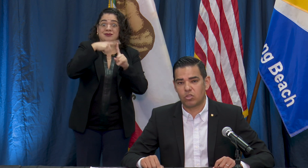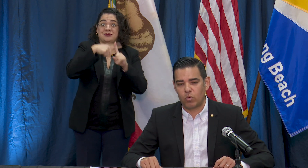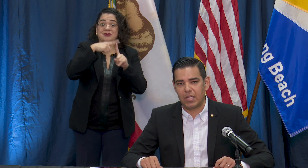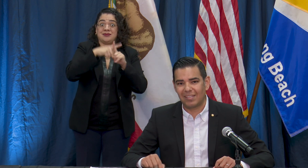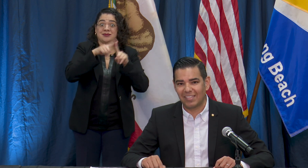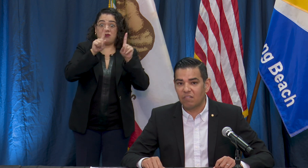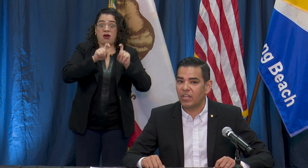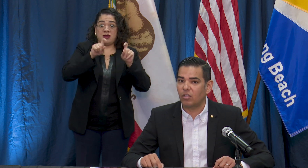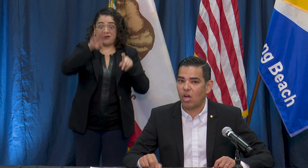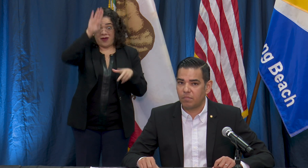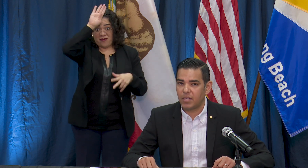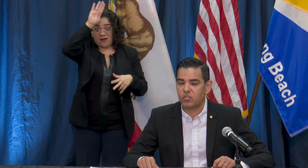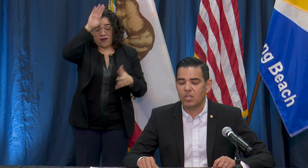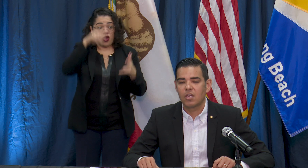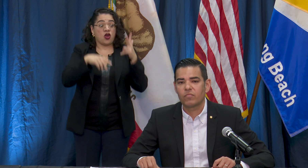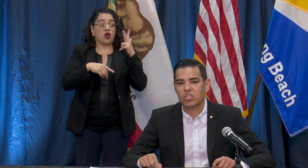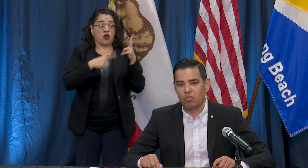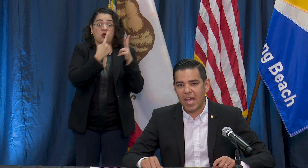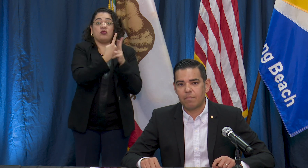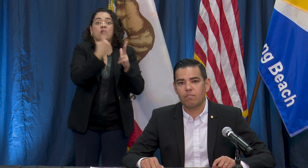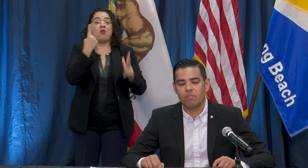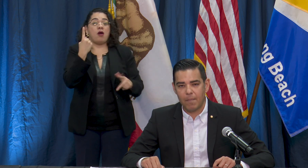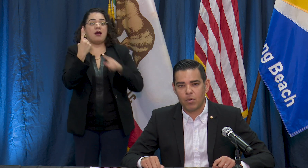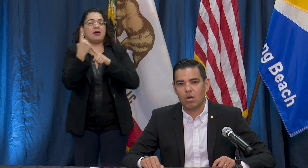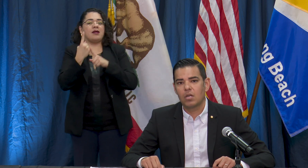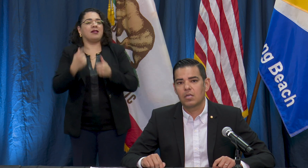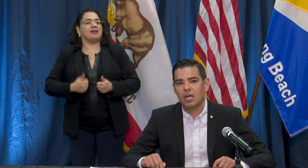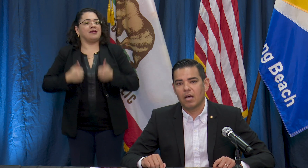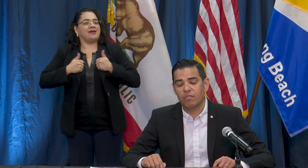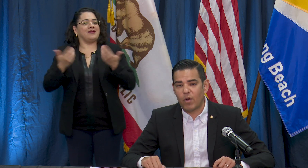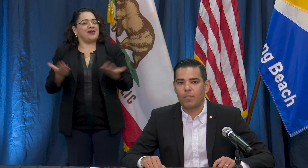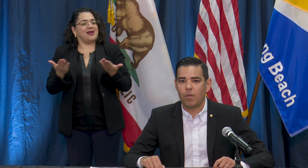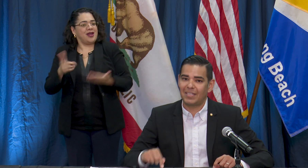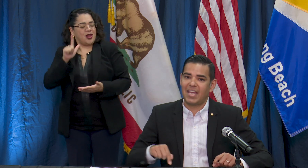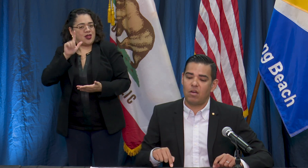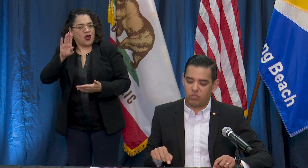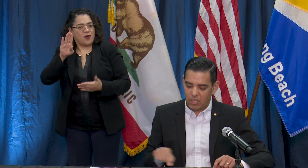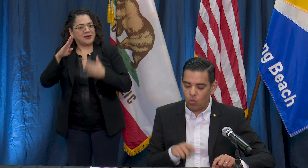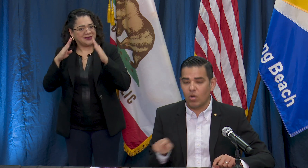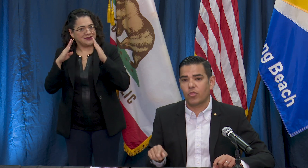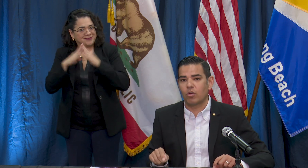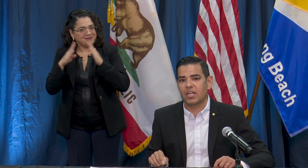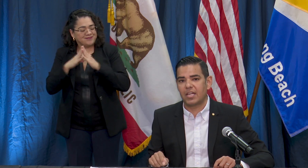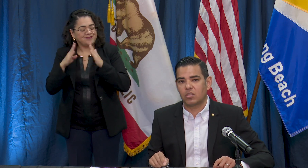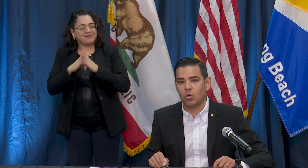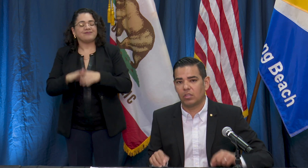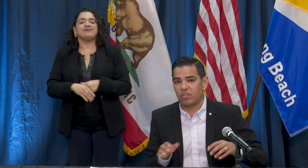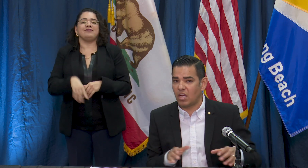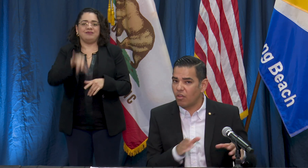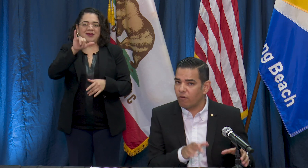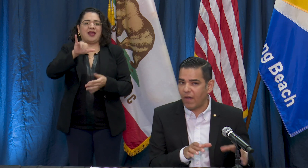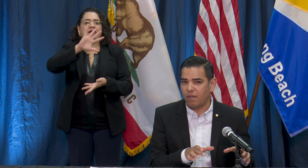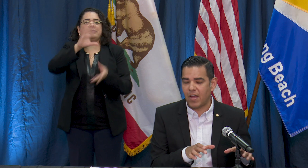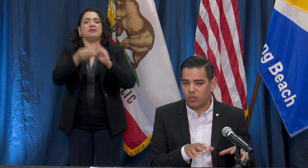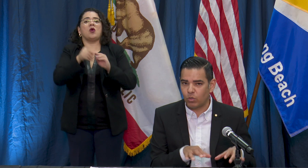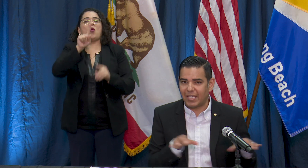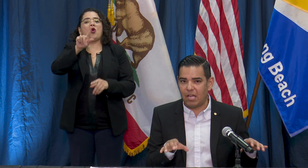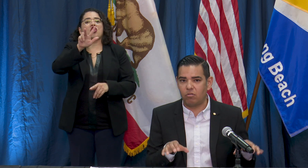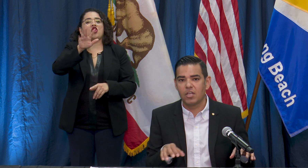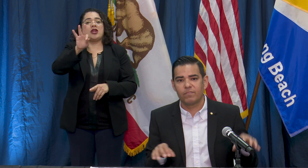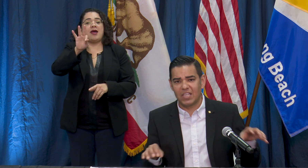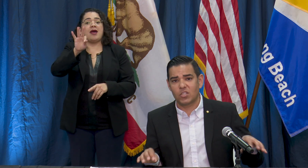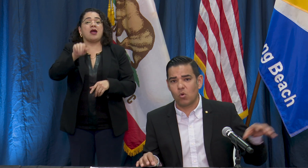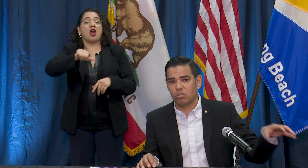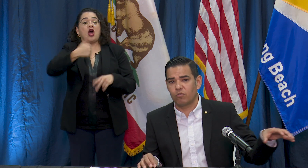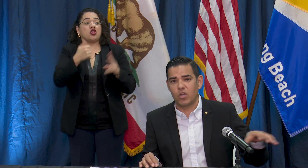of those 3 live in Long Beach. So that member of the fire department counts in our 139 total, and the other firefighters will